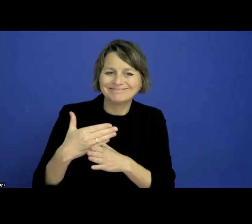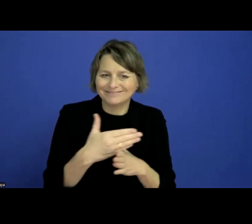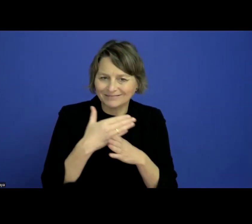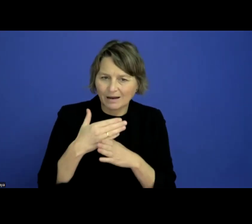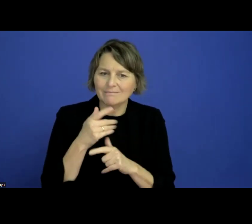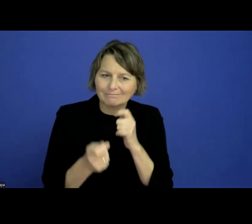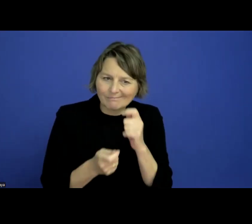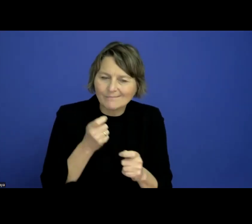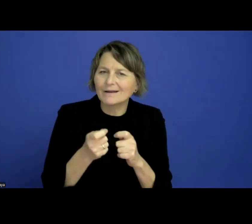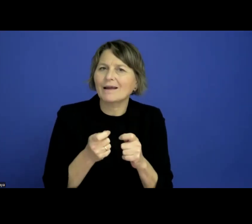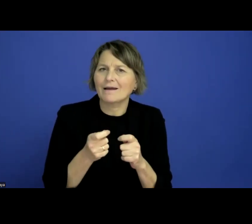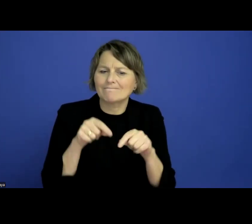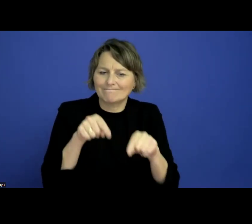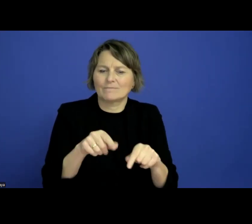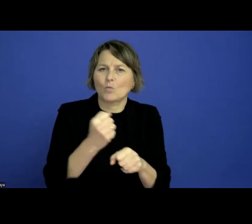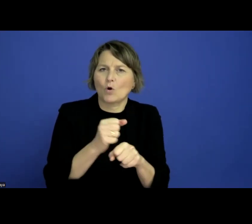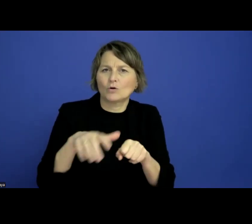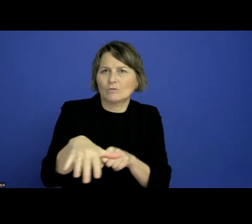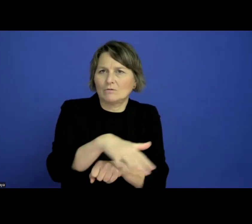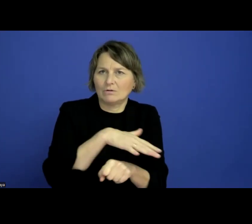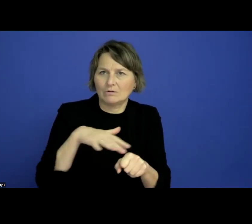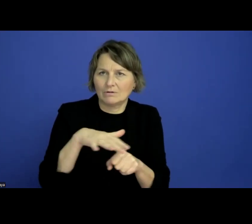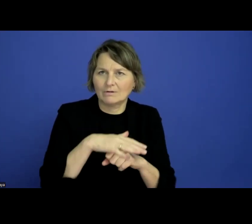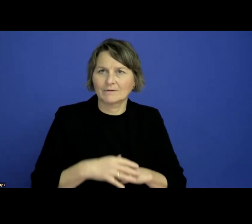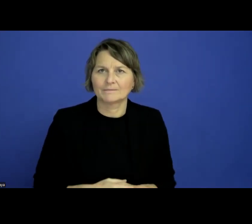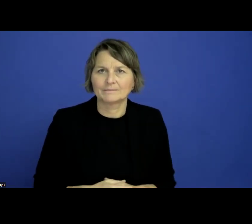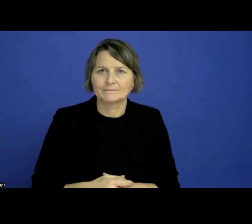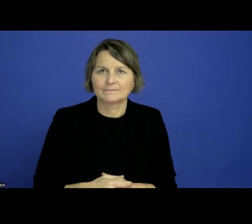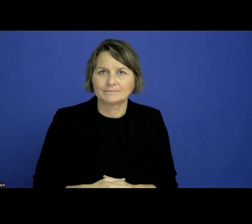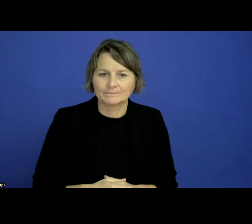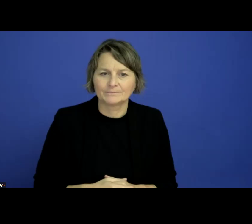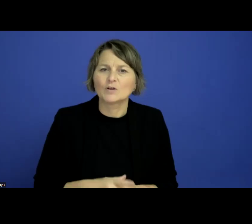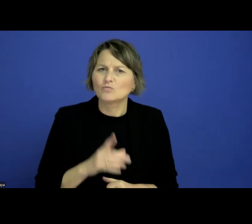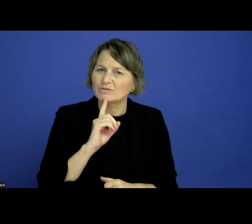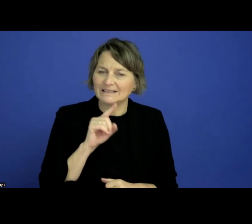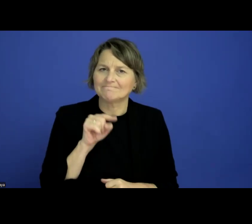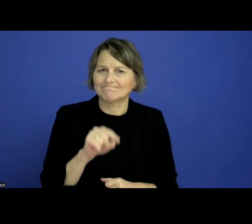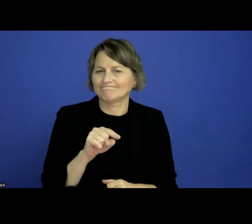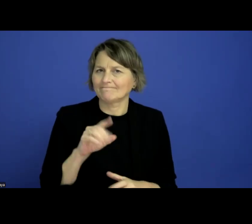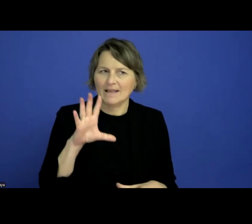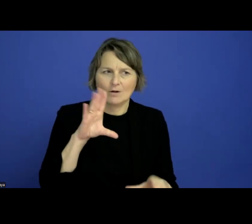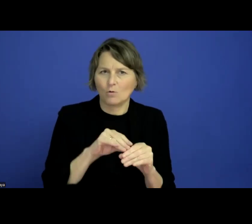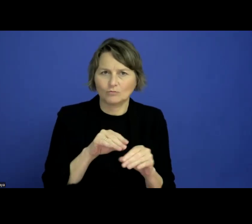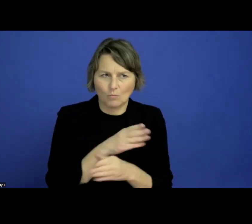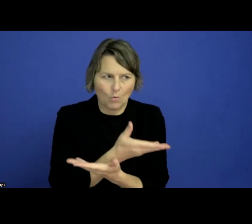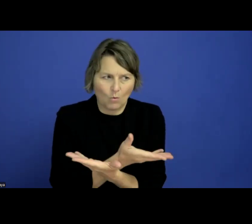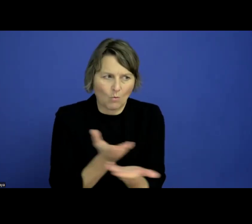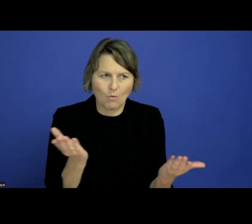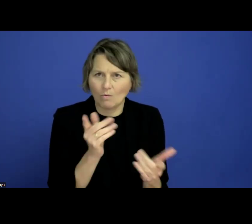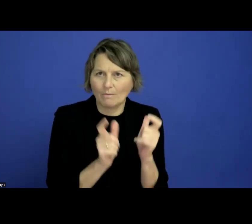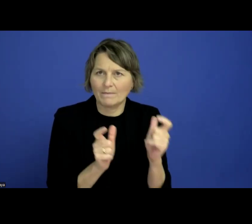inclusive workplace, inclusive for all, and of course for people with